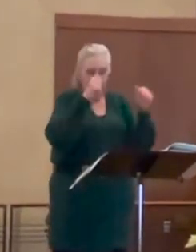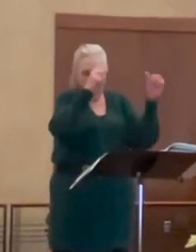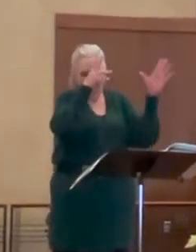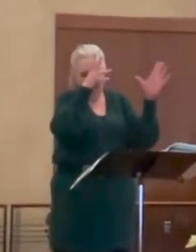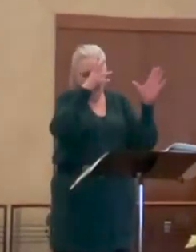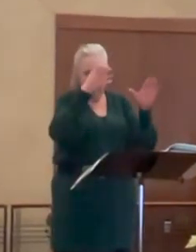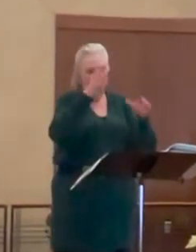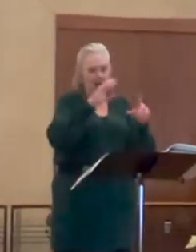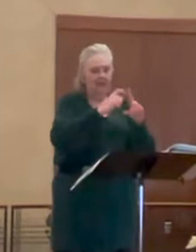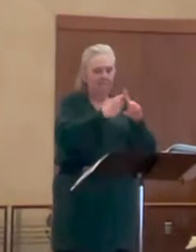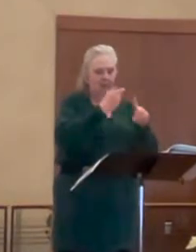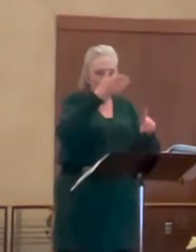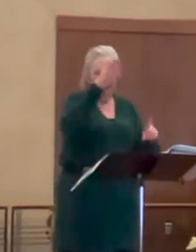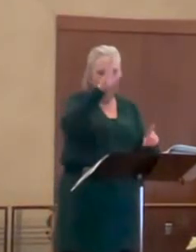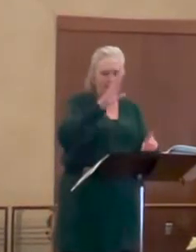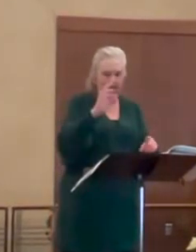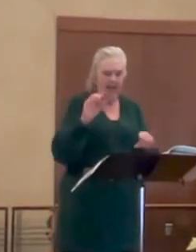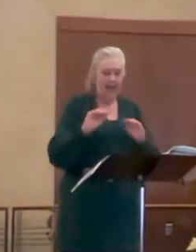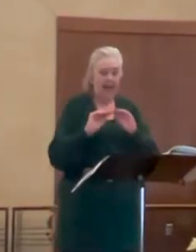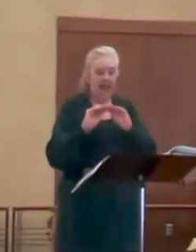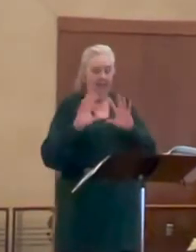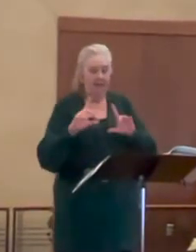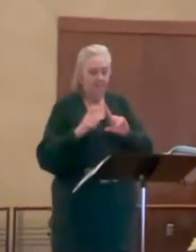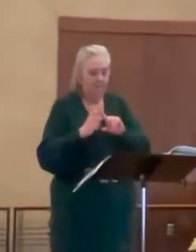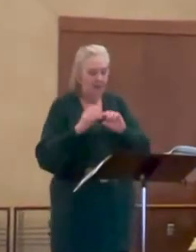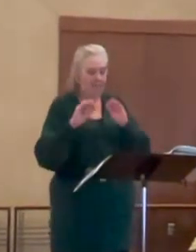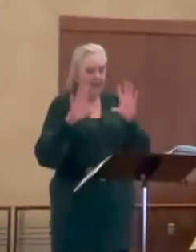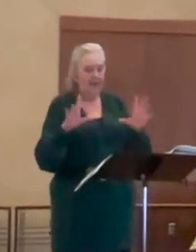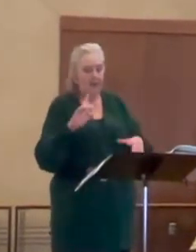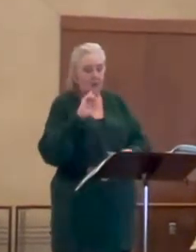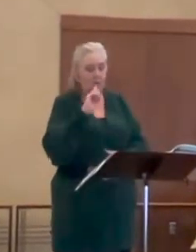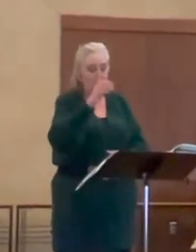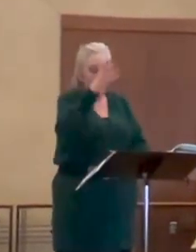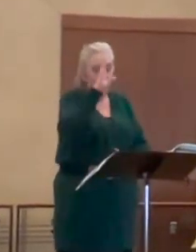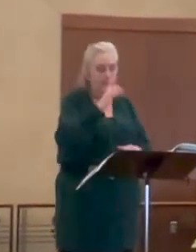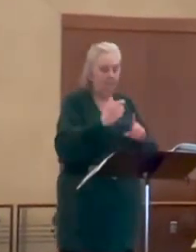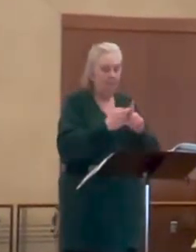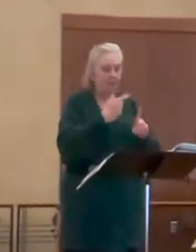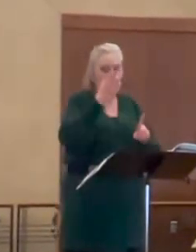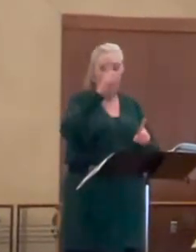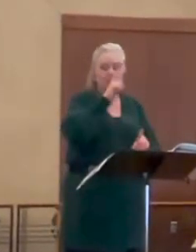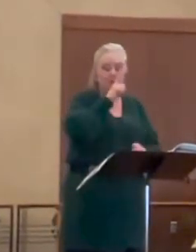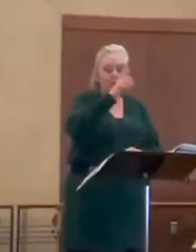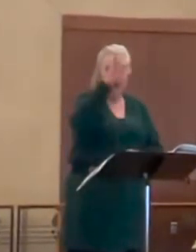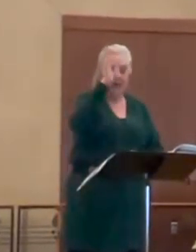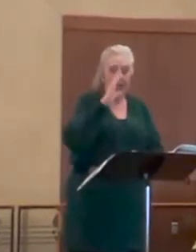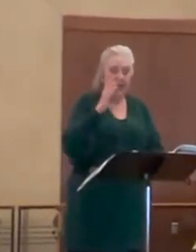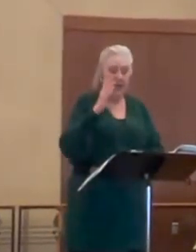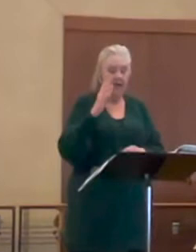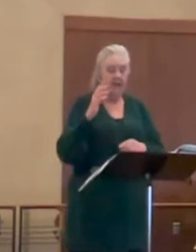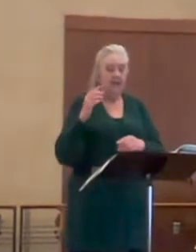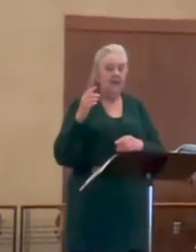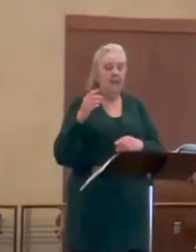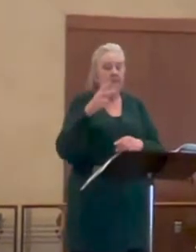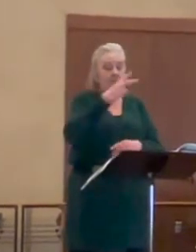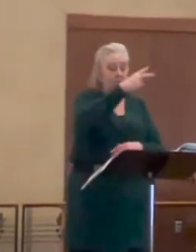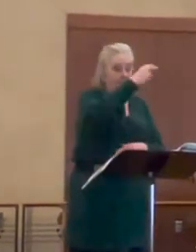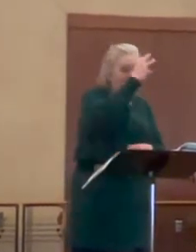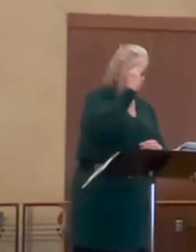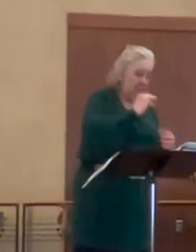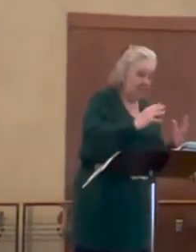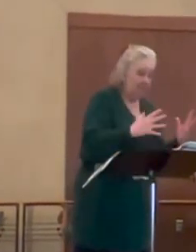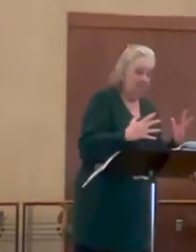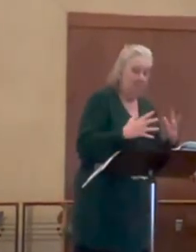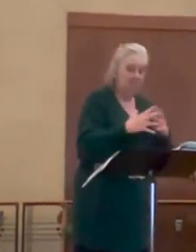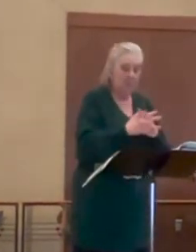True God from true God, begotten and not made, of